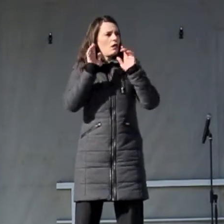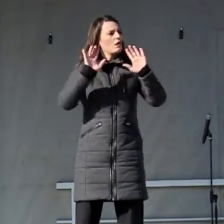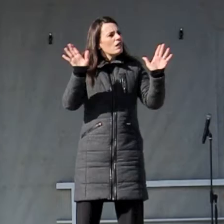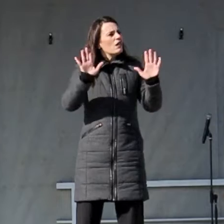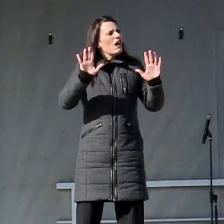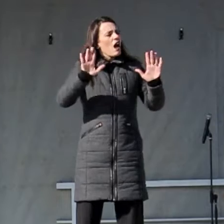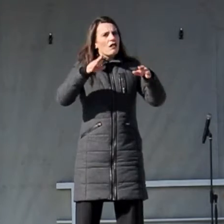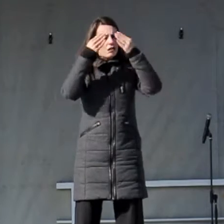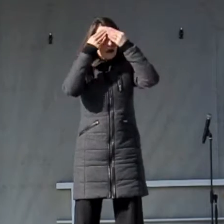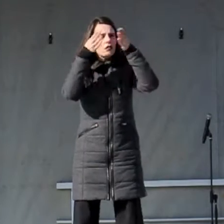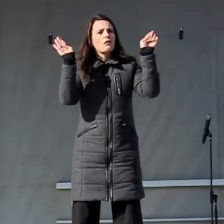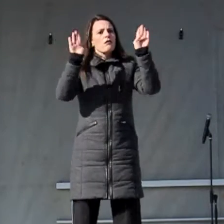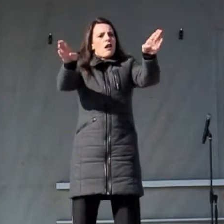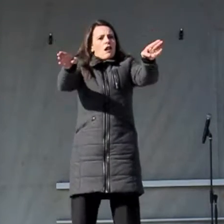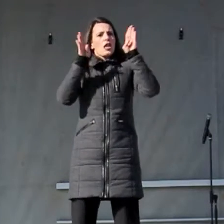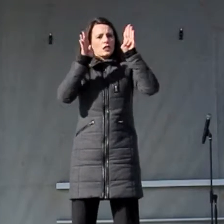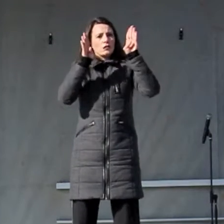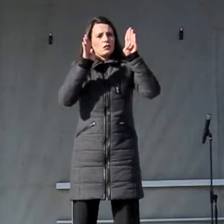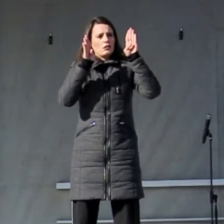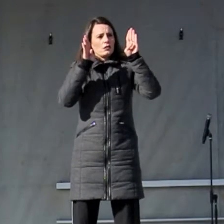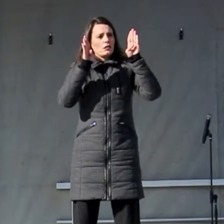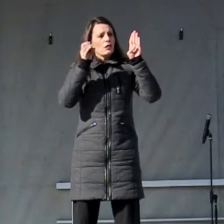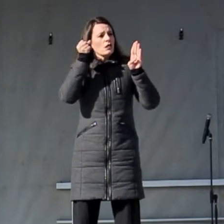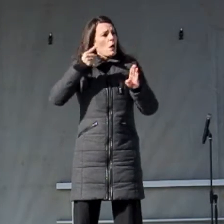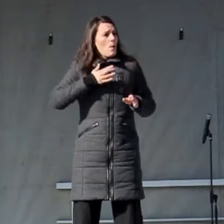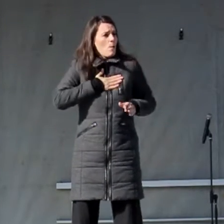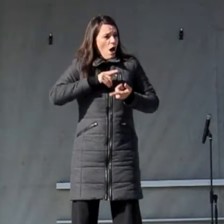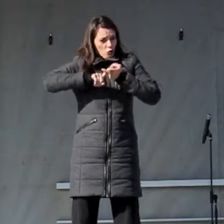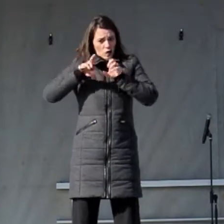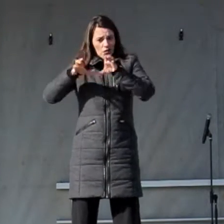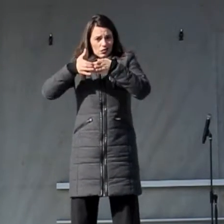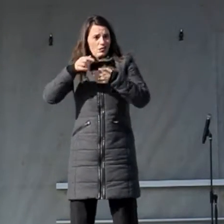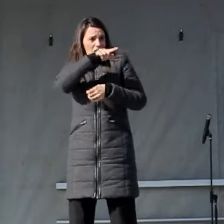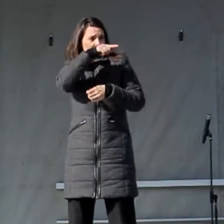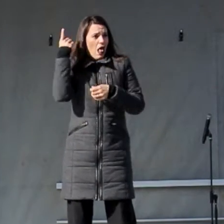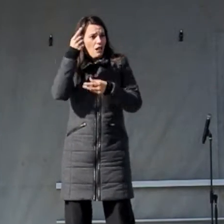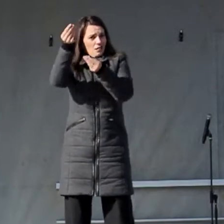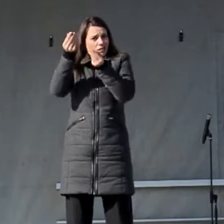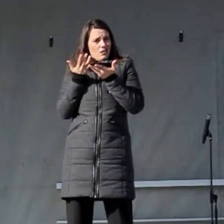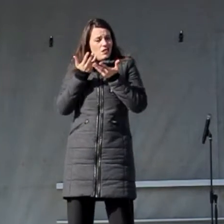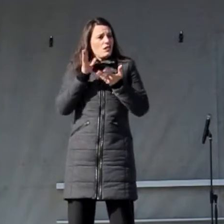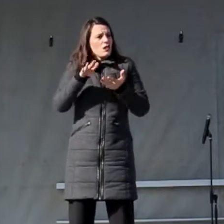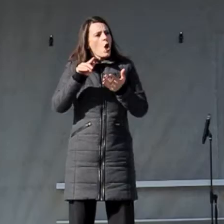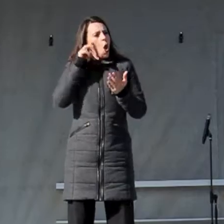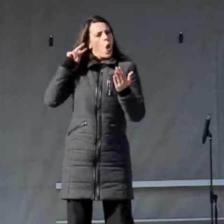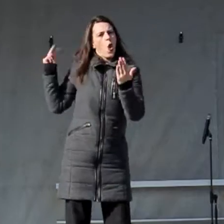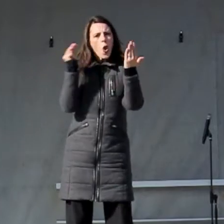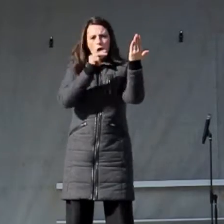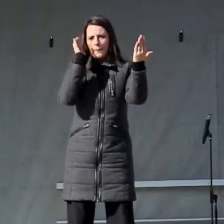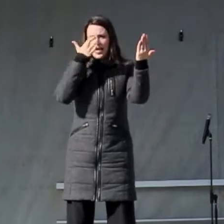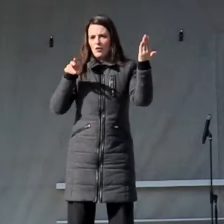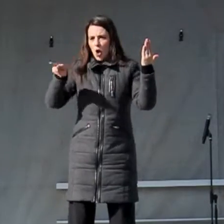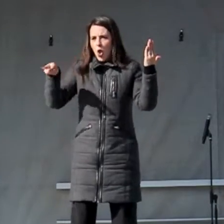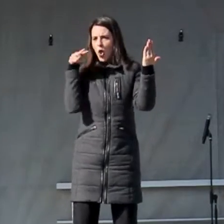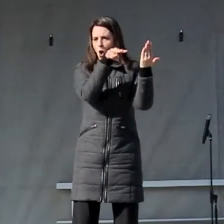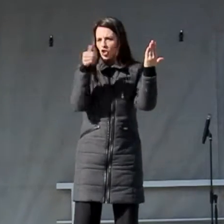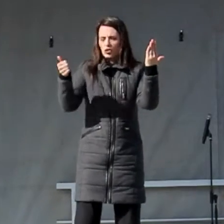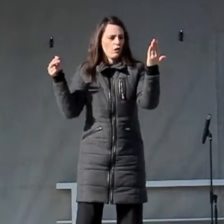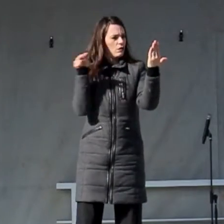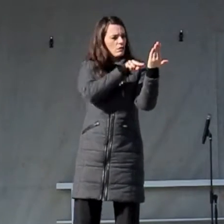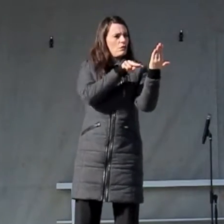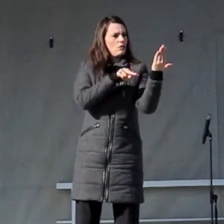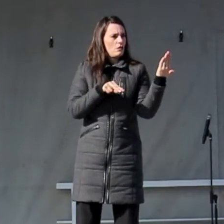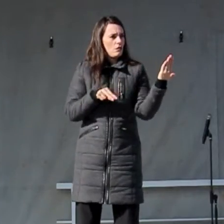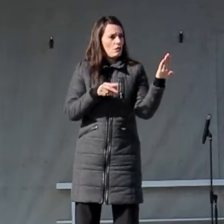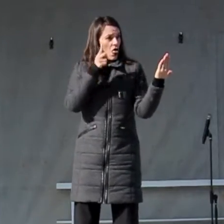have to listen, because my black friend told me, look in the mirror. And not